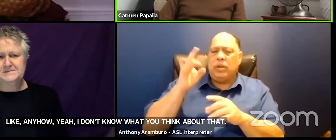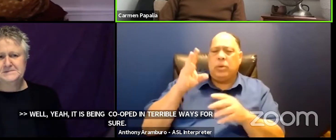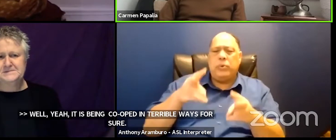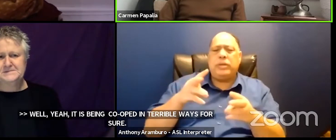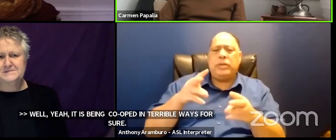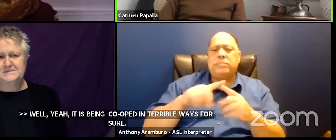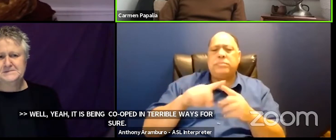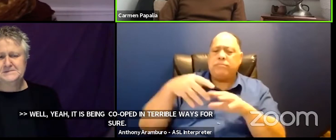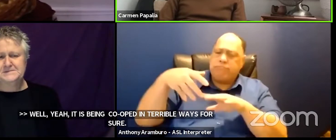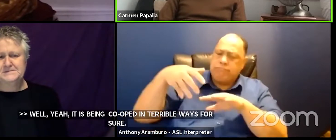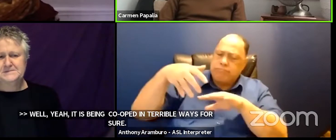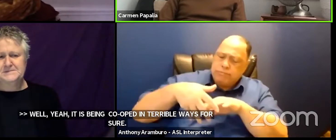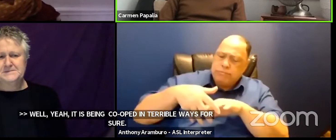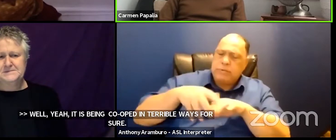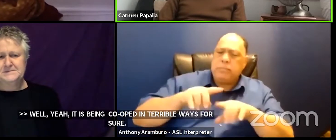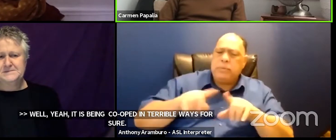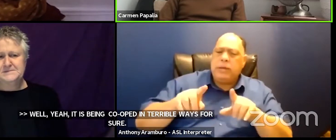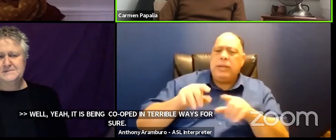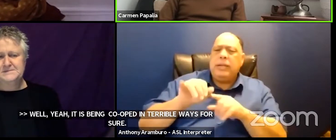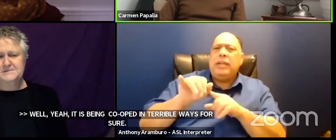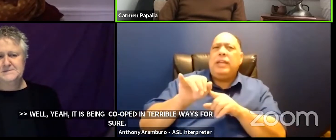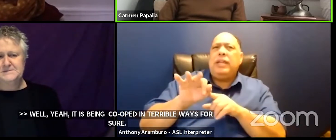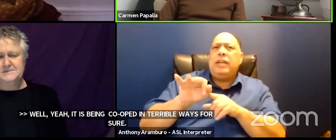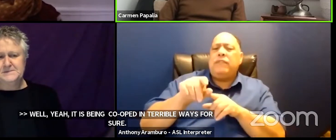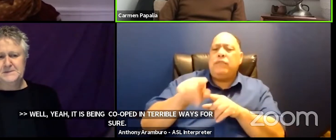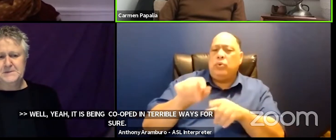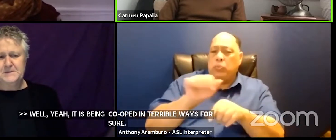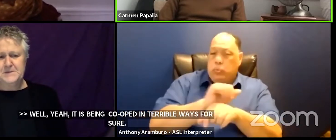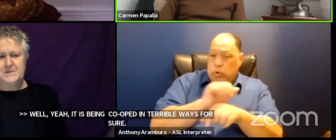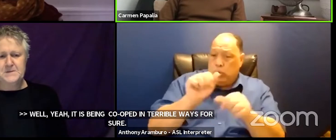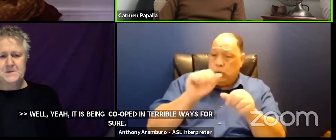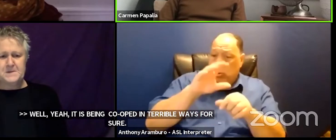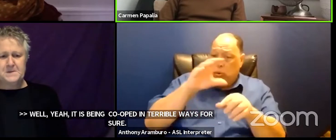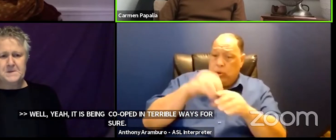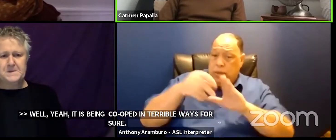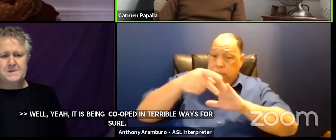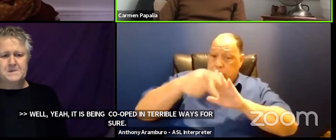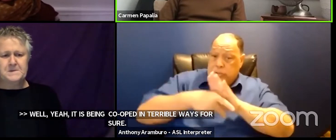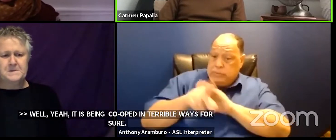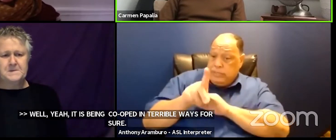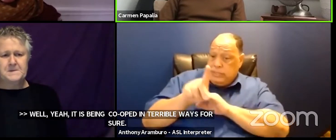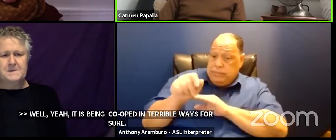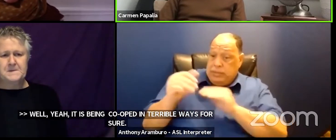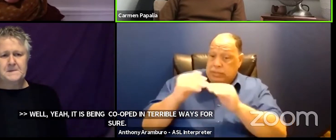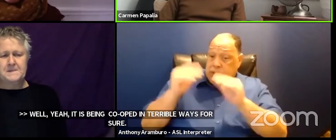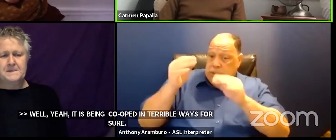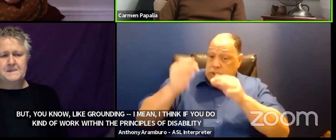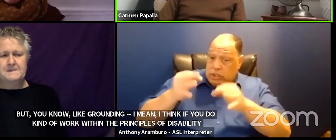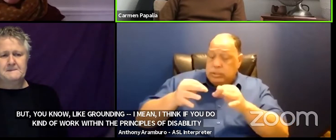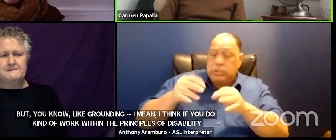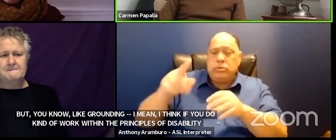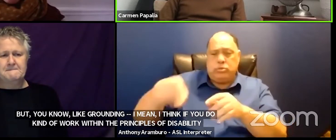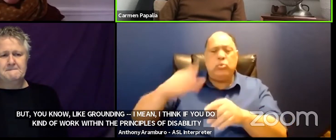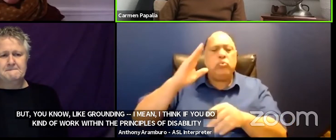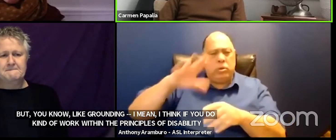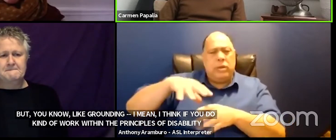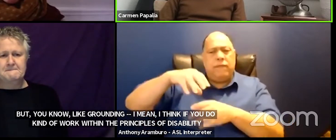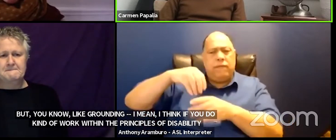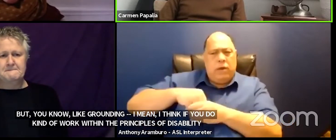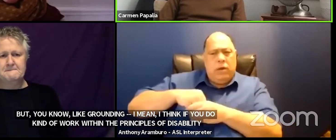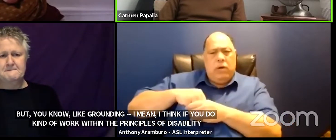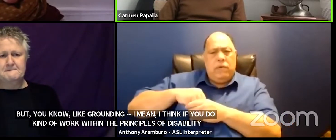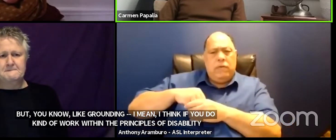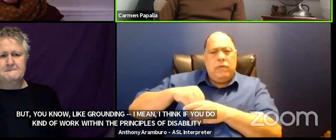I mean, I think if you do kind of work within the principles of disability justice, like you will be involved in, you